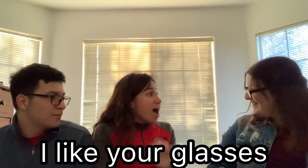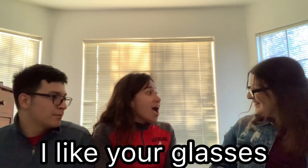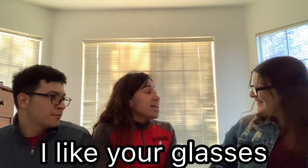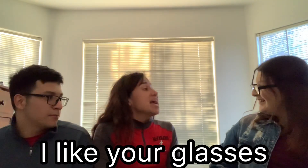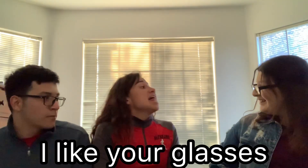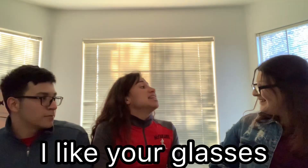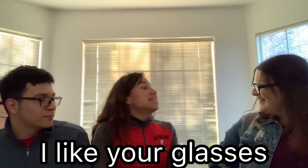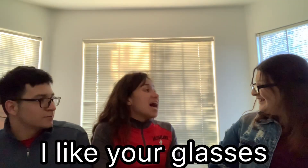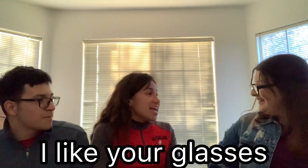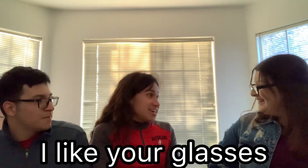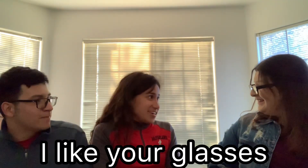I like...